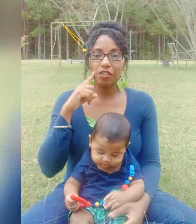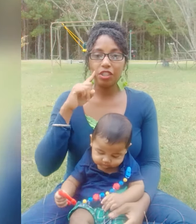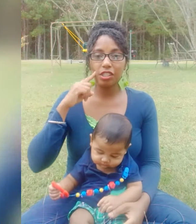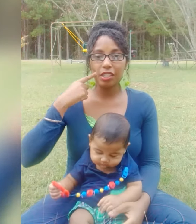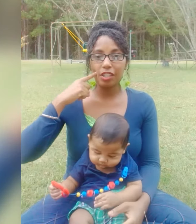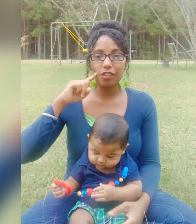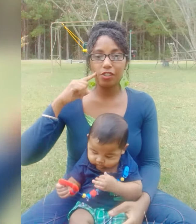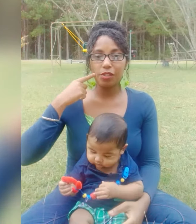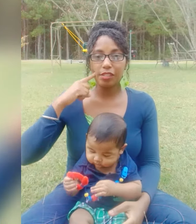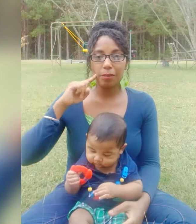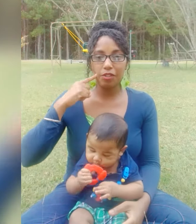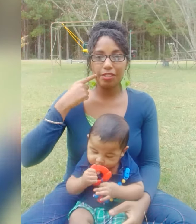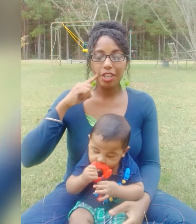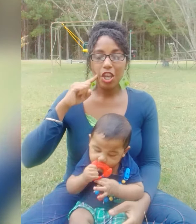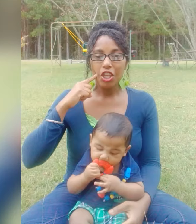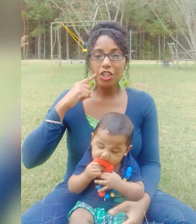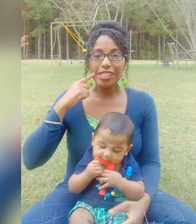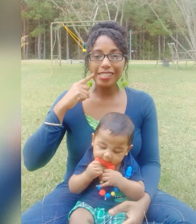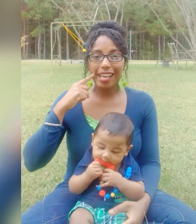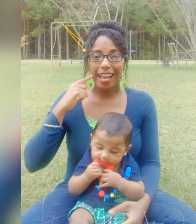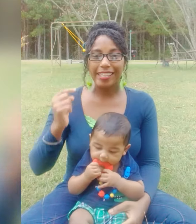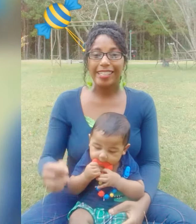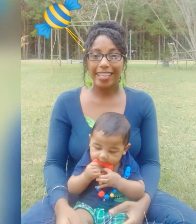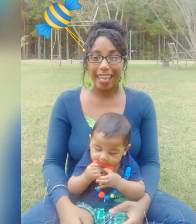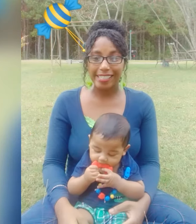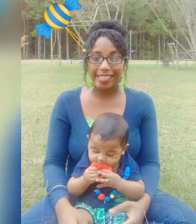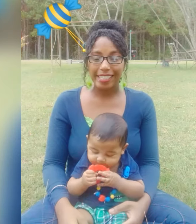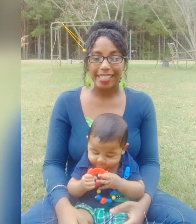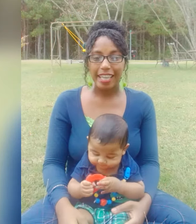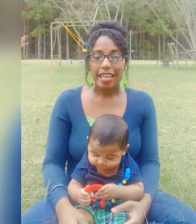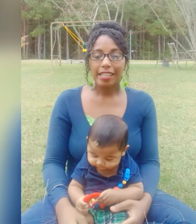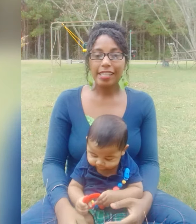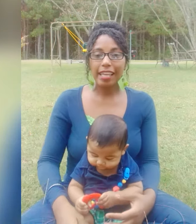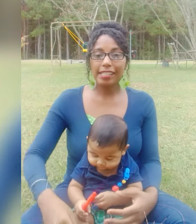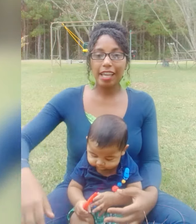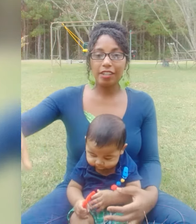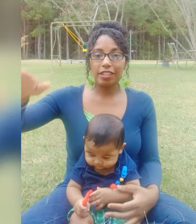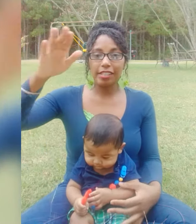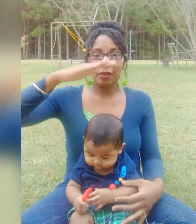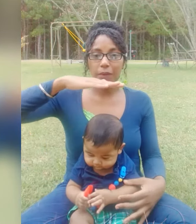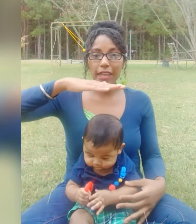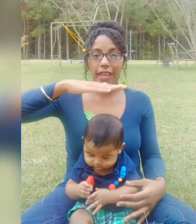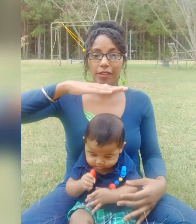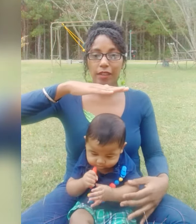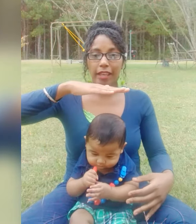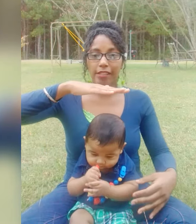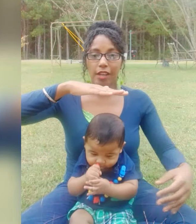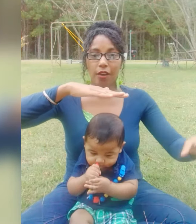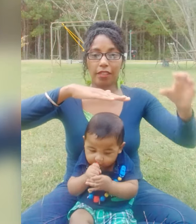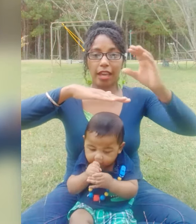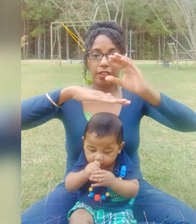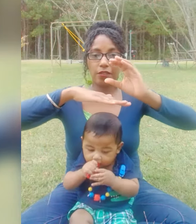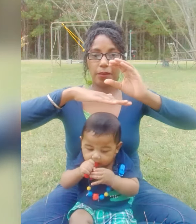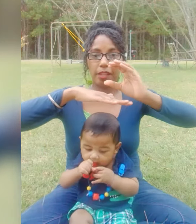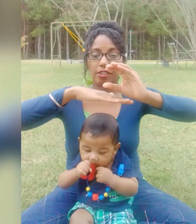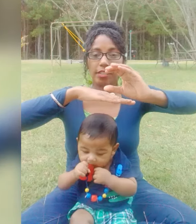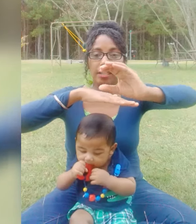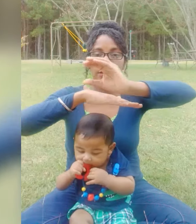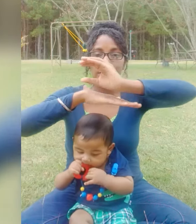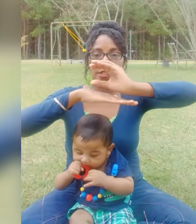your cheek, and do this twisting motion. You just signed candy. The second sign, you're going to take one hand like so, the other from the letter C, and do this over